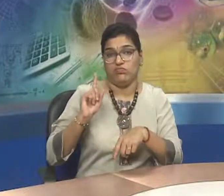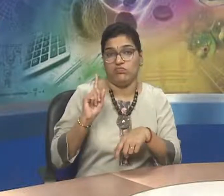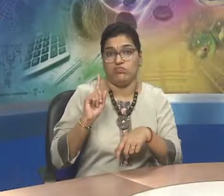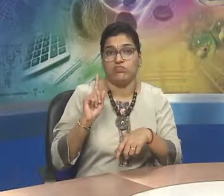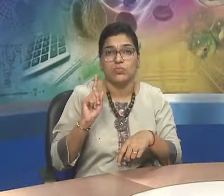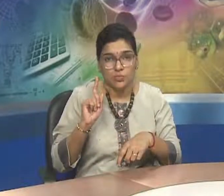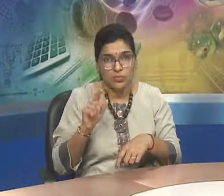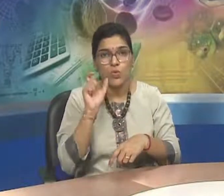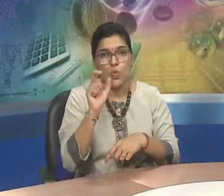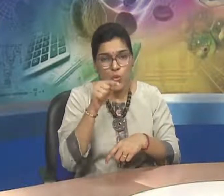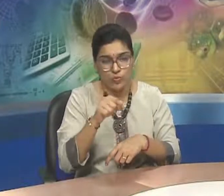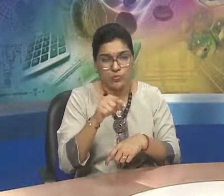And also,